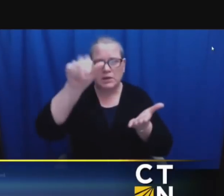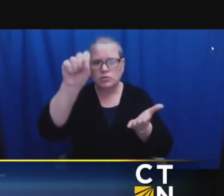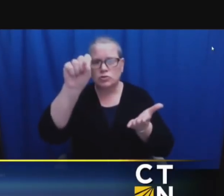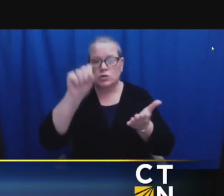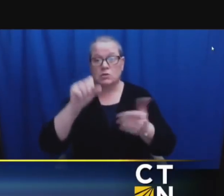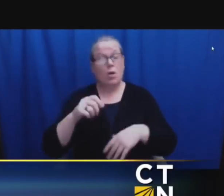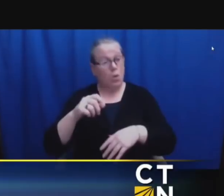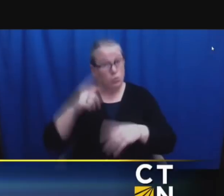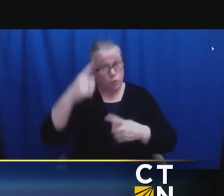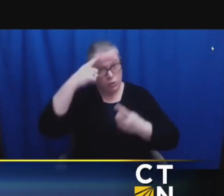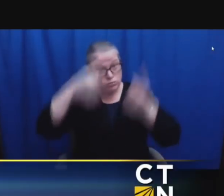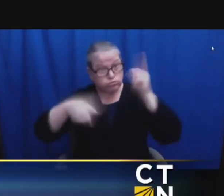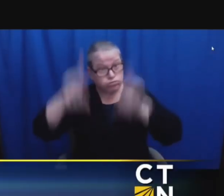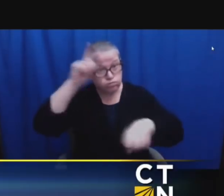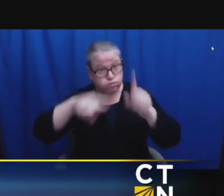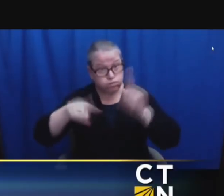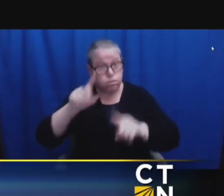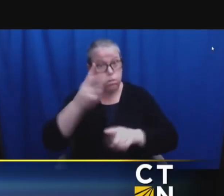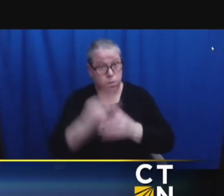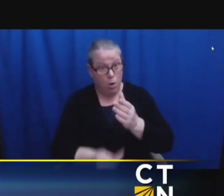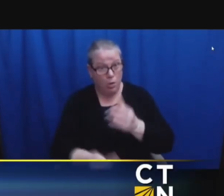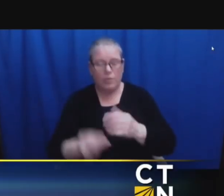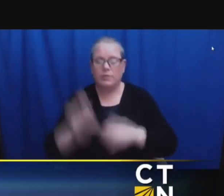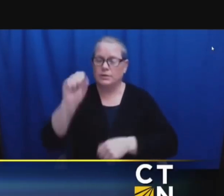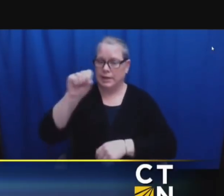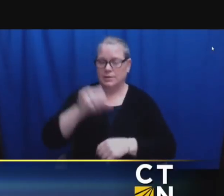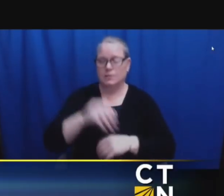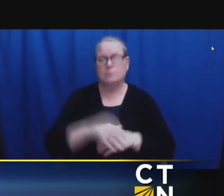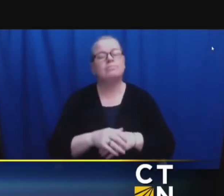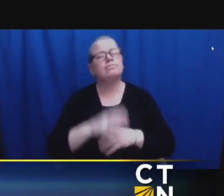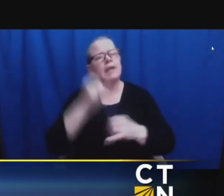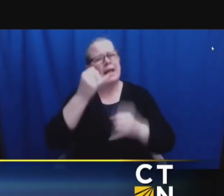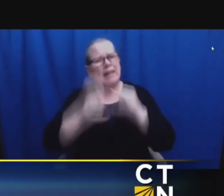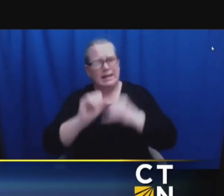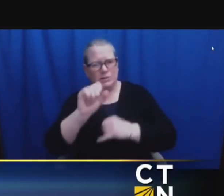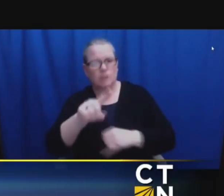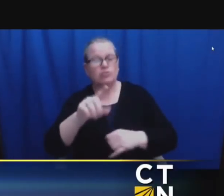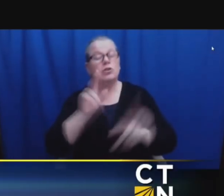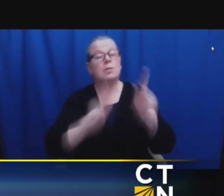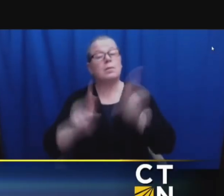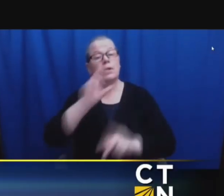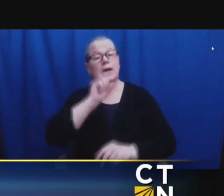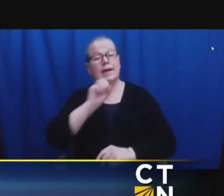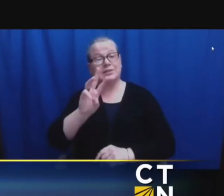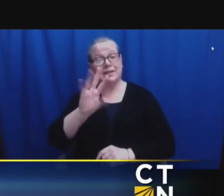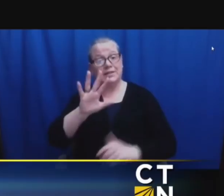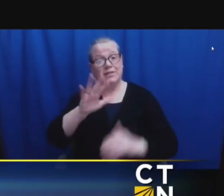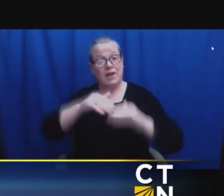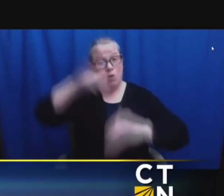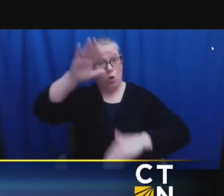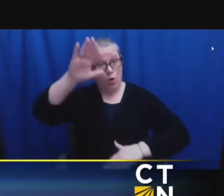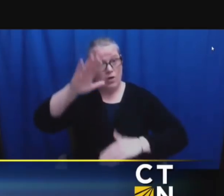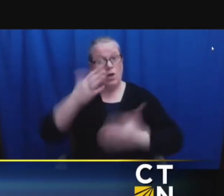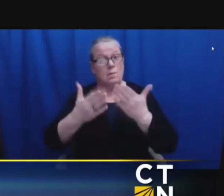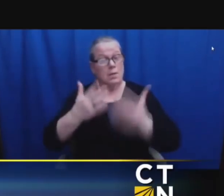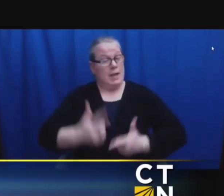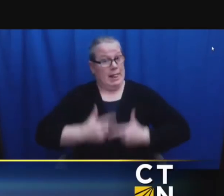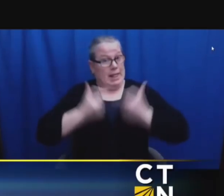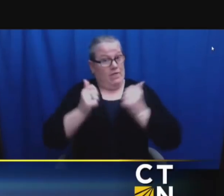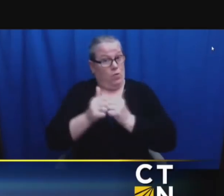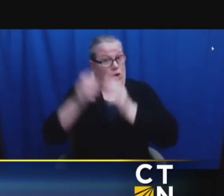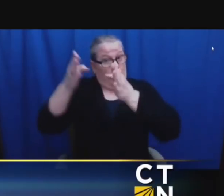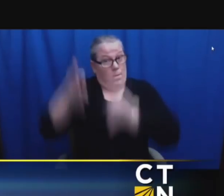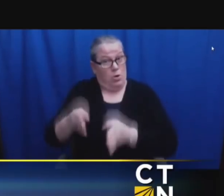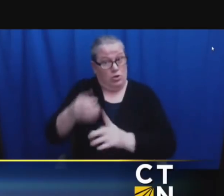Correct. Okay, and then lastly, any consideration for allowing people 65 and older who live in a household with someone that's over